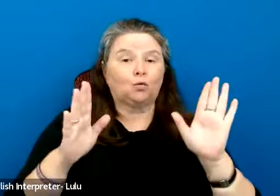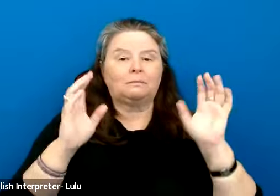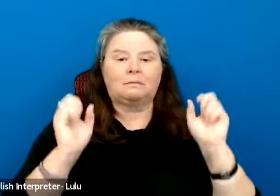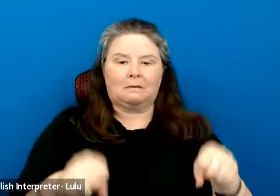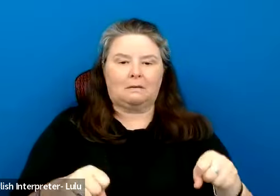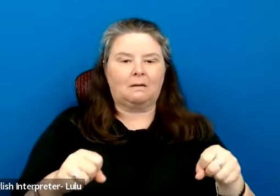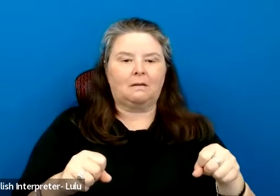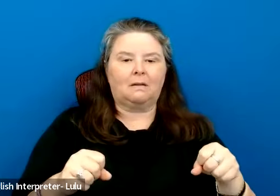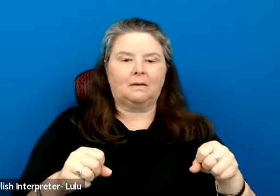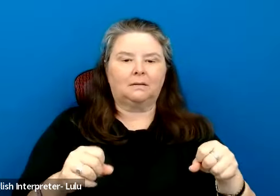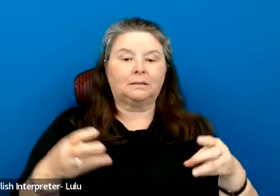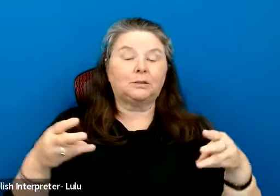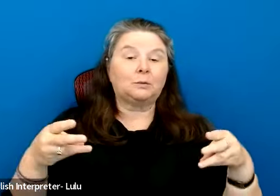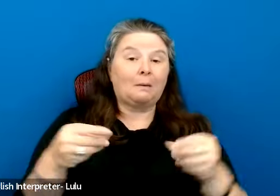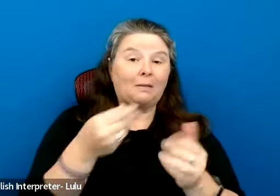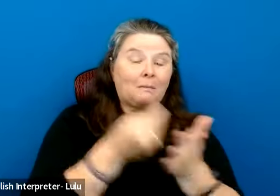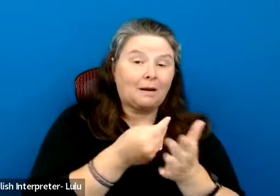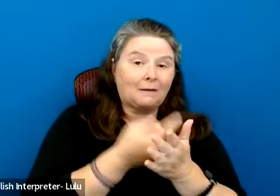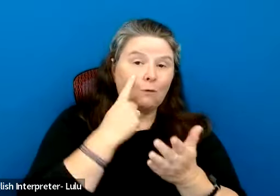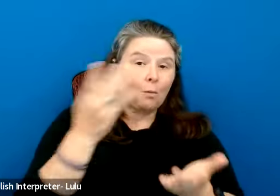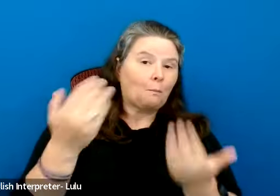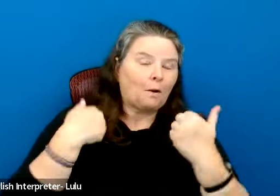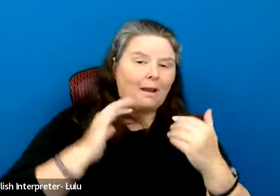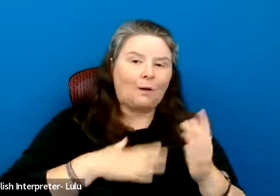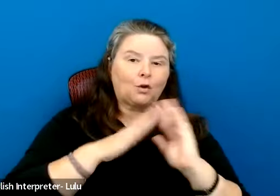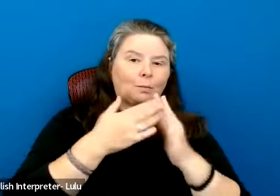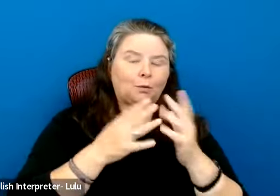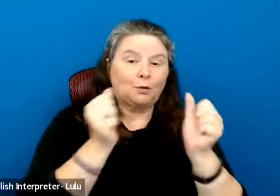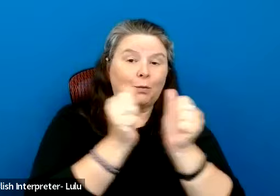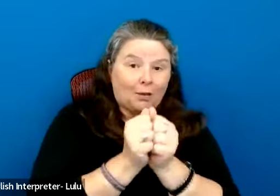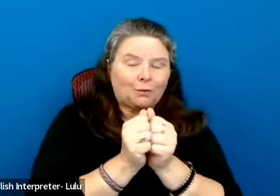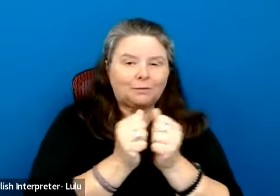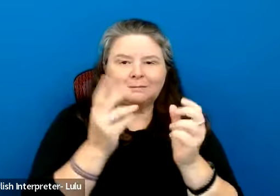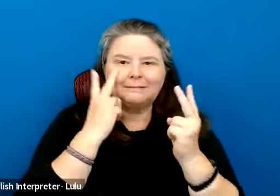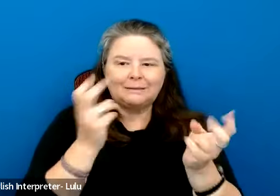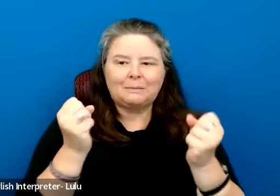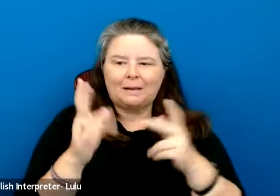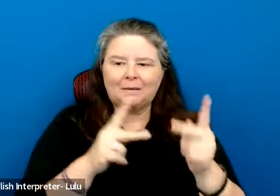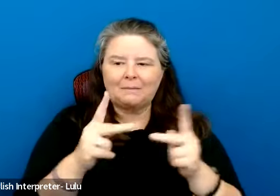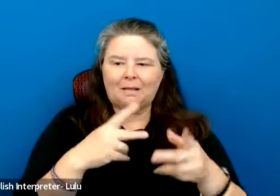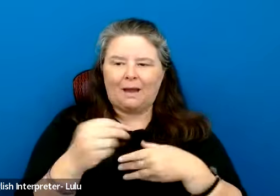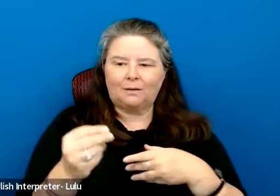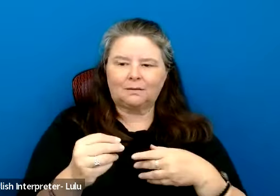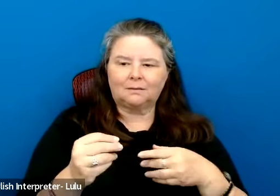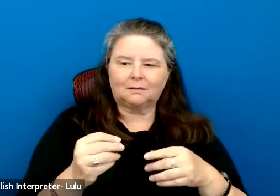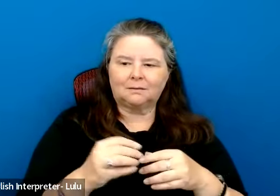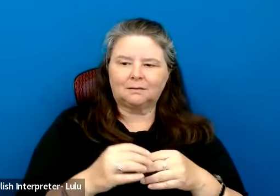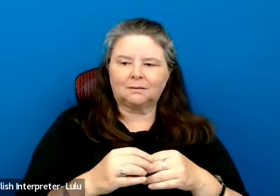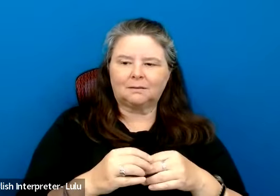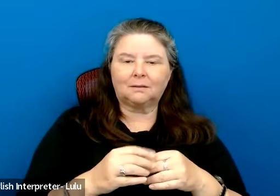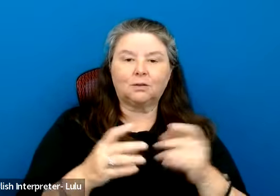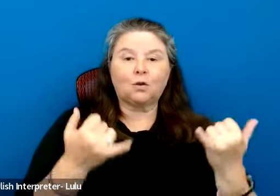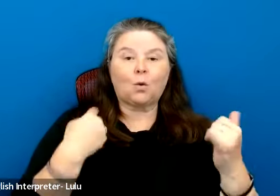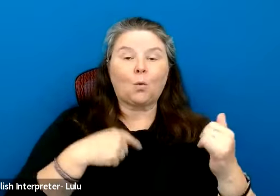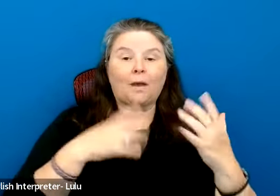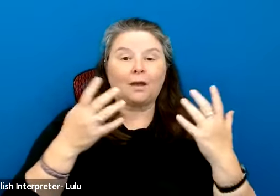able to spend the money to bring our community together, to see so many people come out and know that we currently have